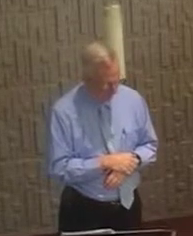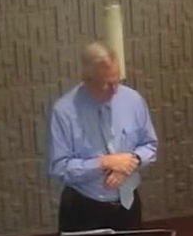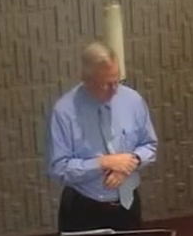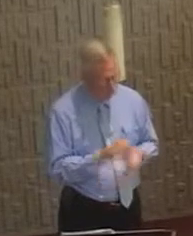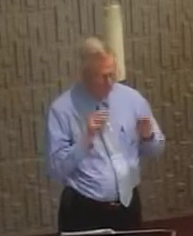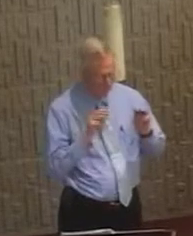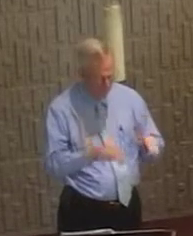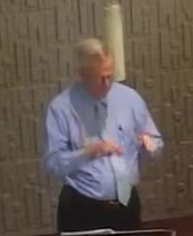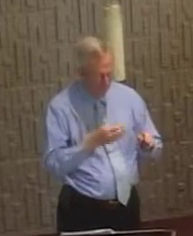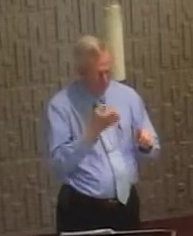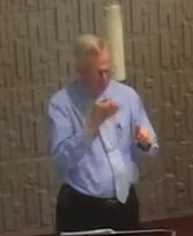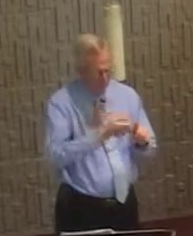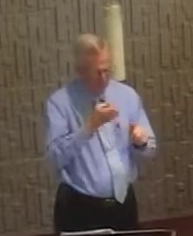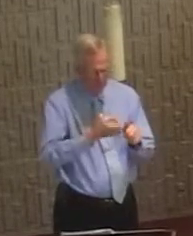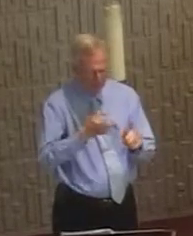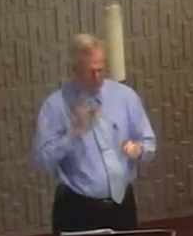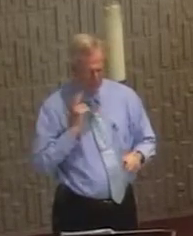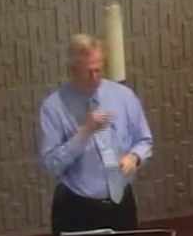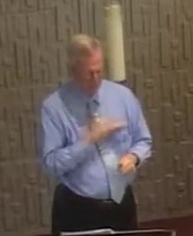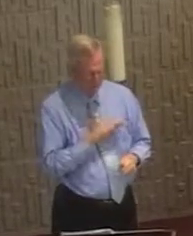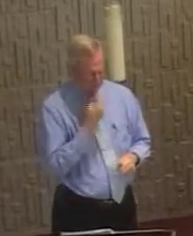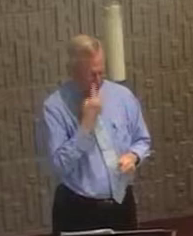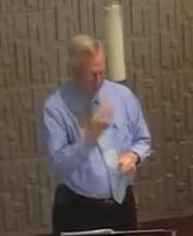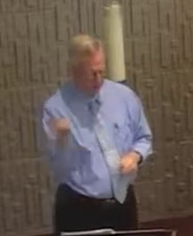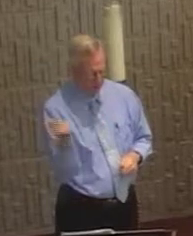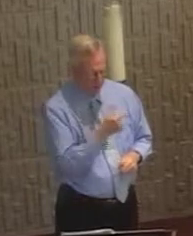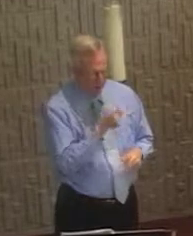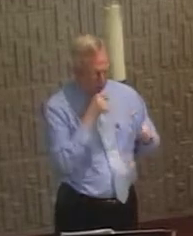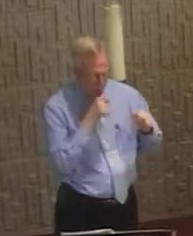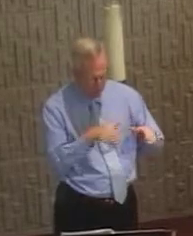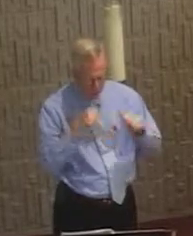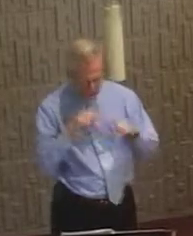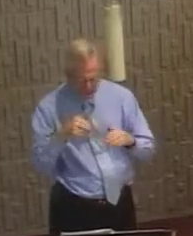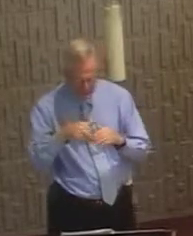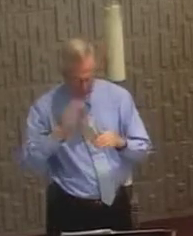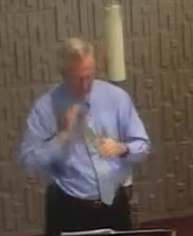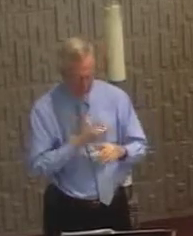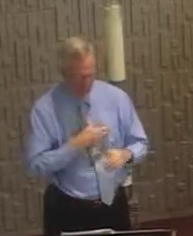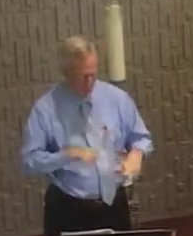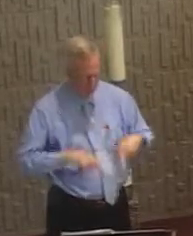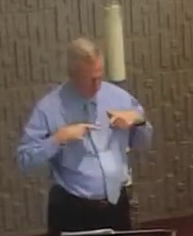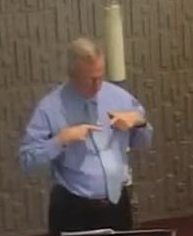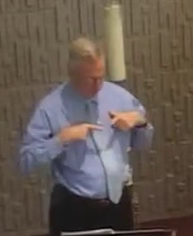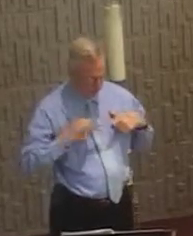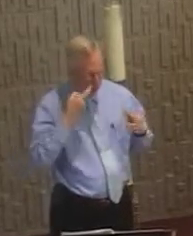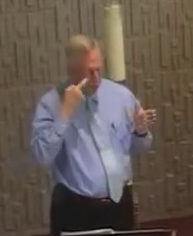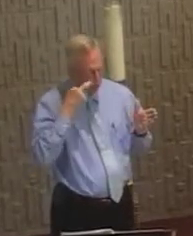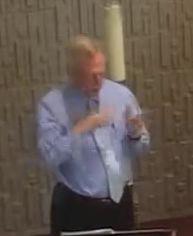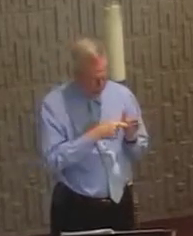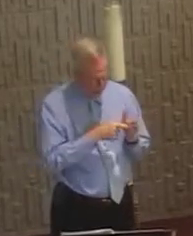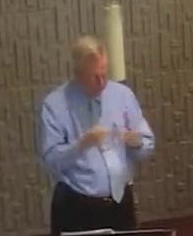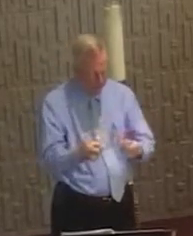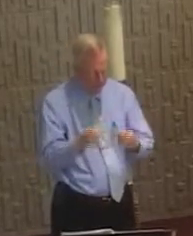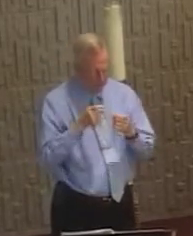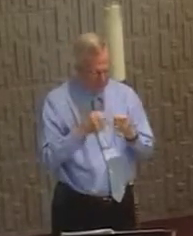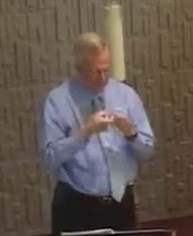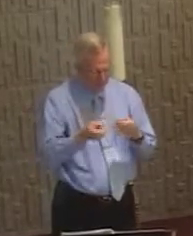May each of us see all of the blessings within our lives, recognize them for the gifts from God that they truly